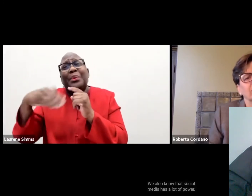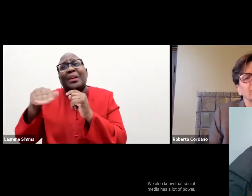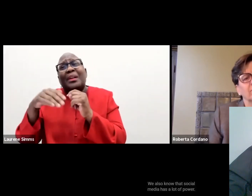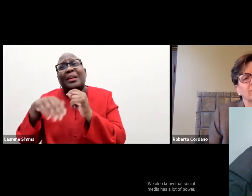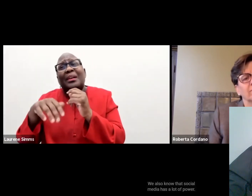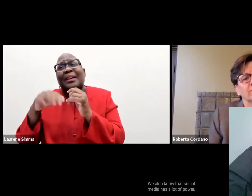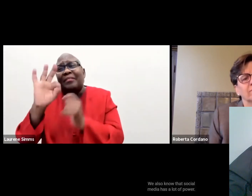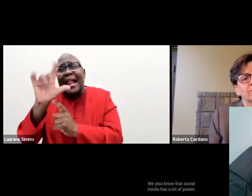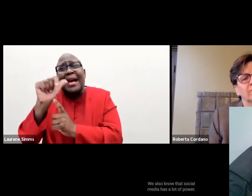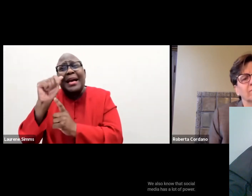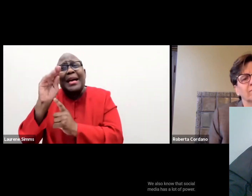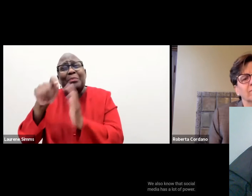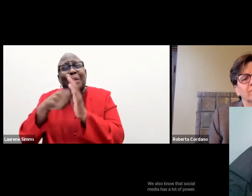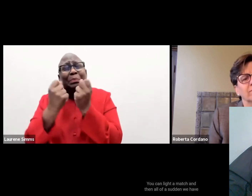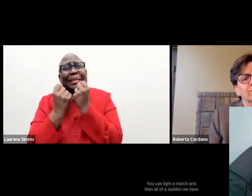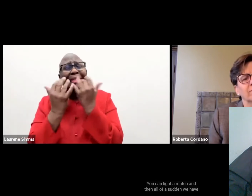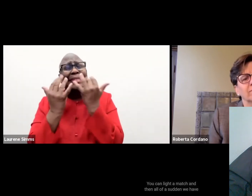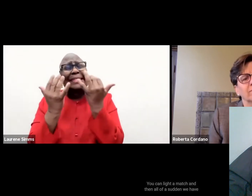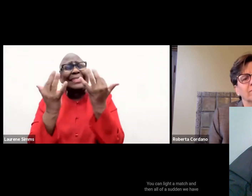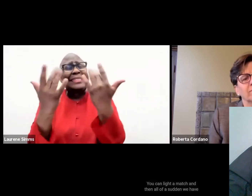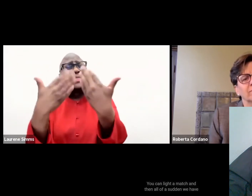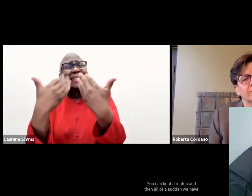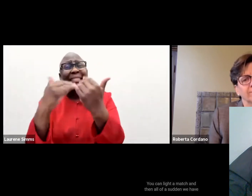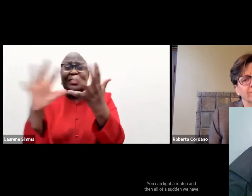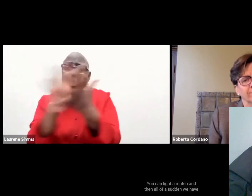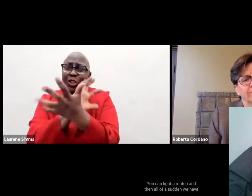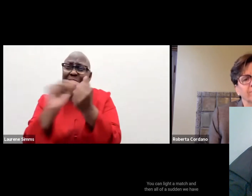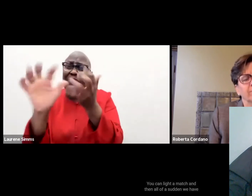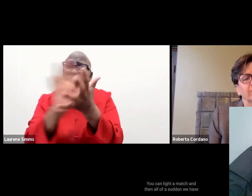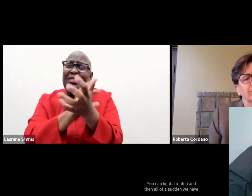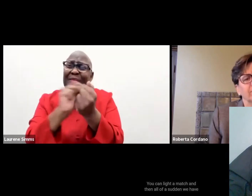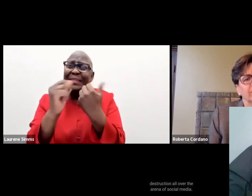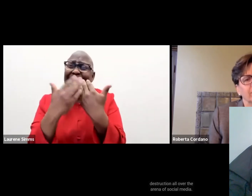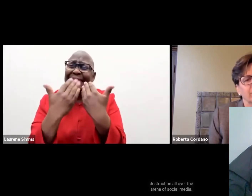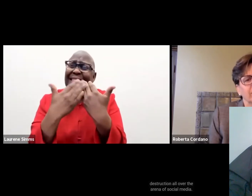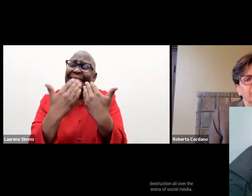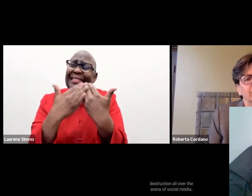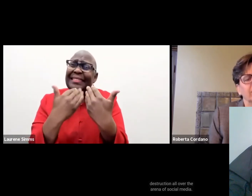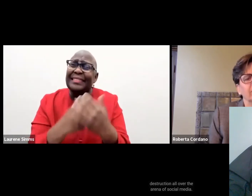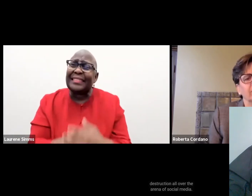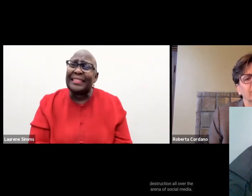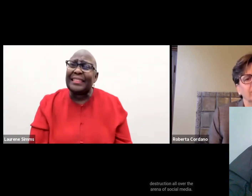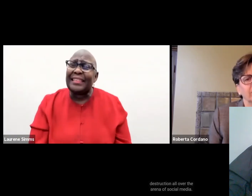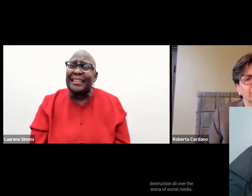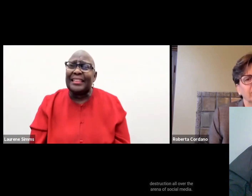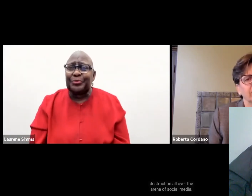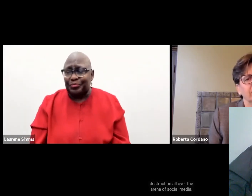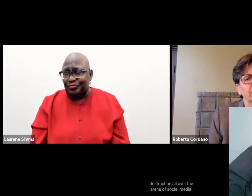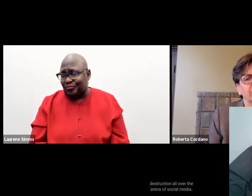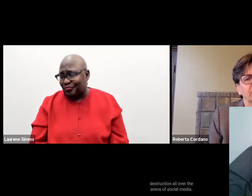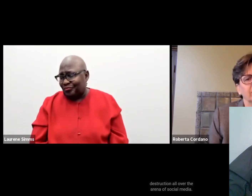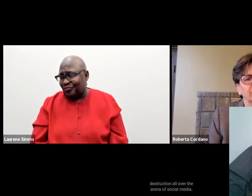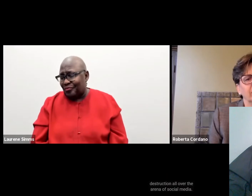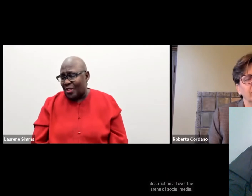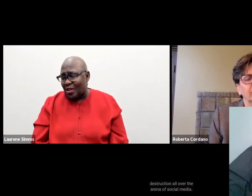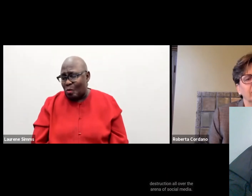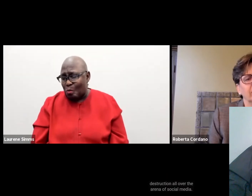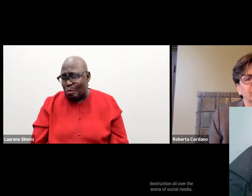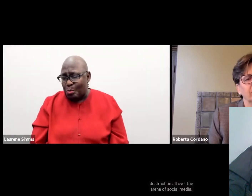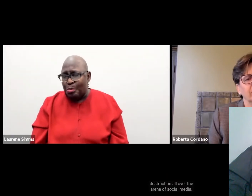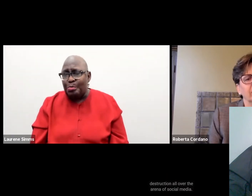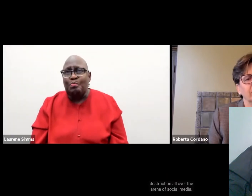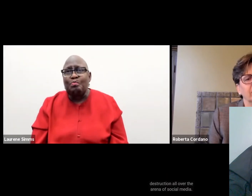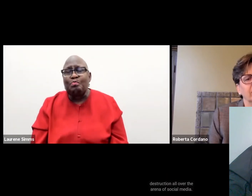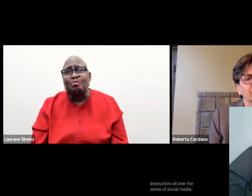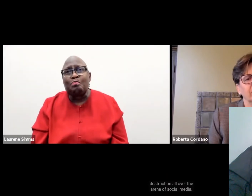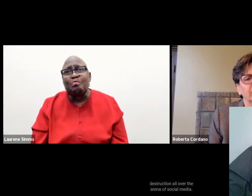We also know that social media has a lot of power. Things that can go viral, really, it's really easy for things